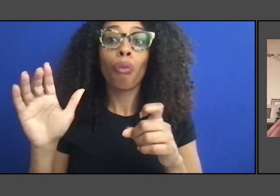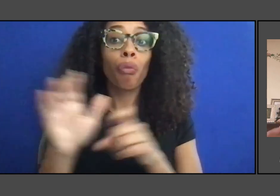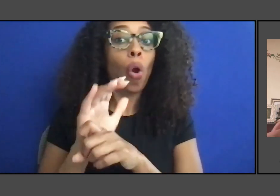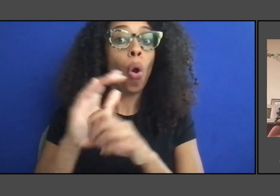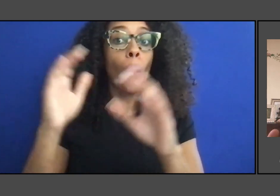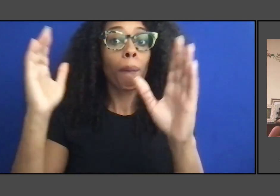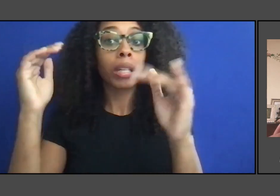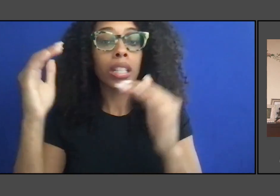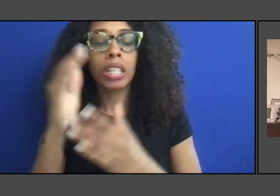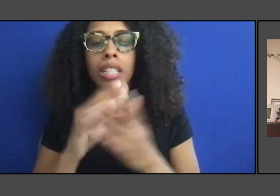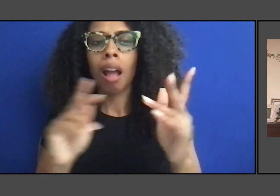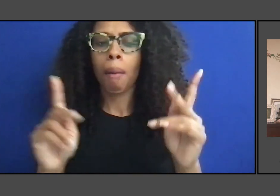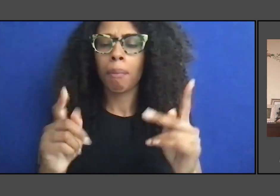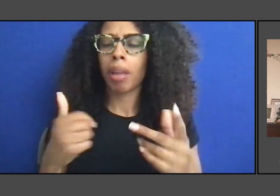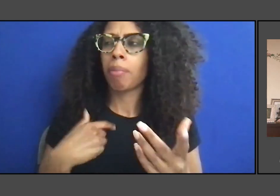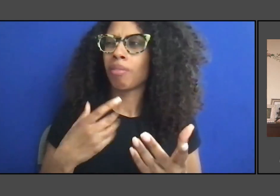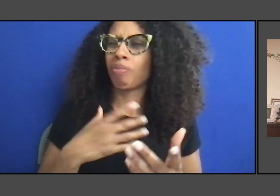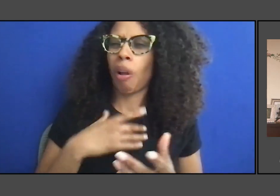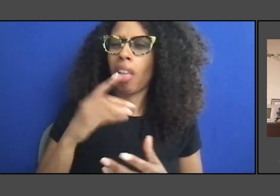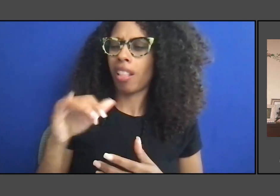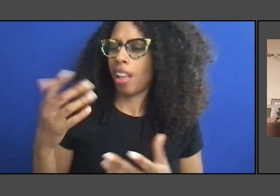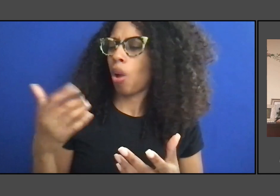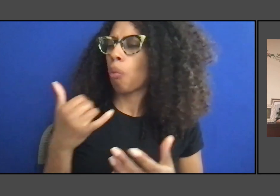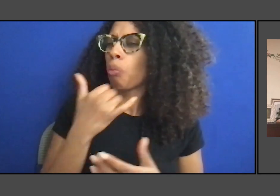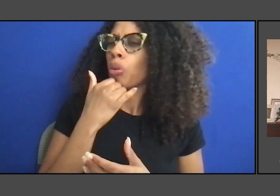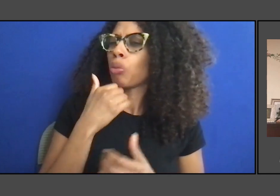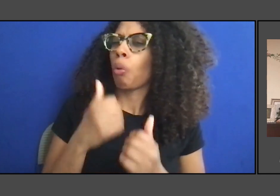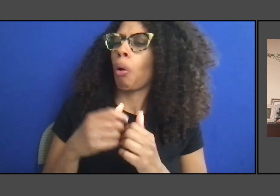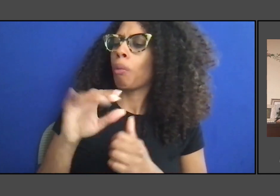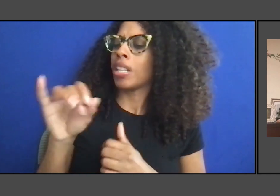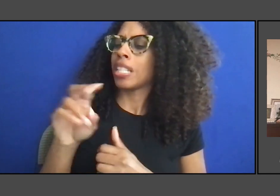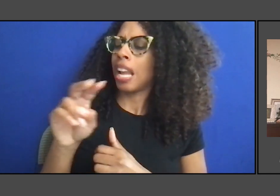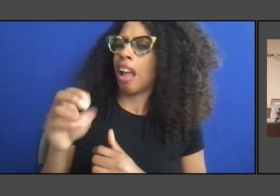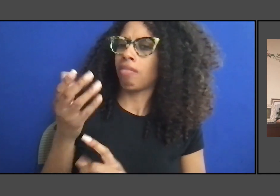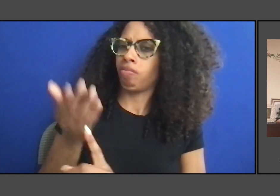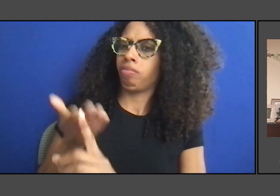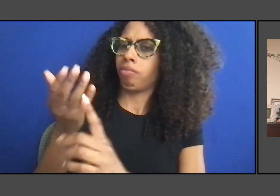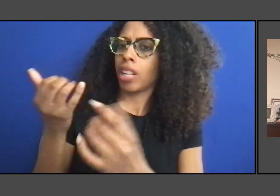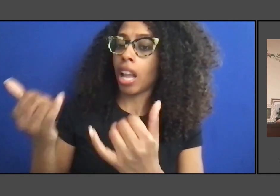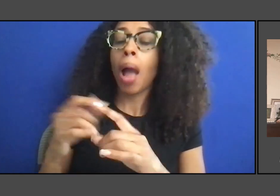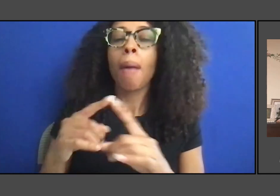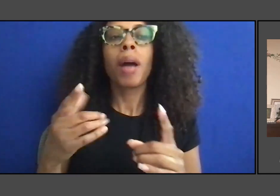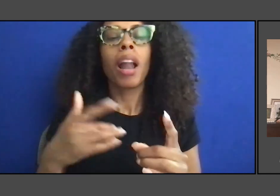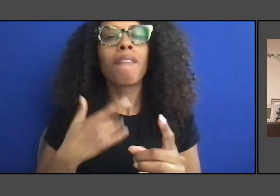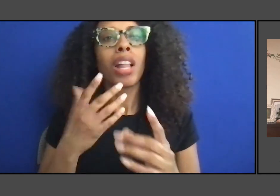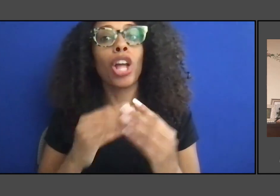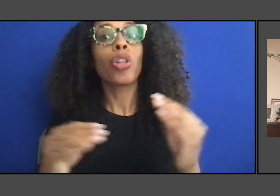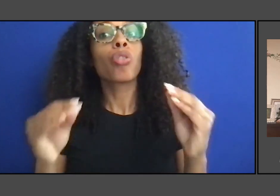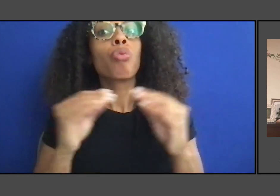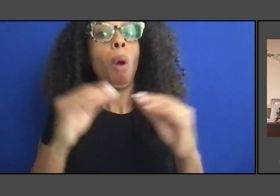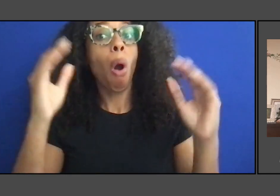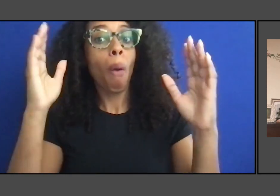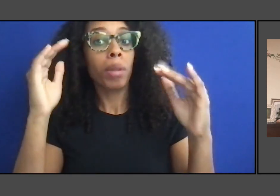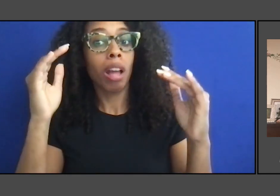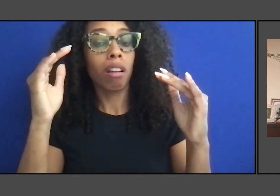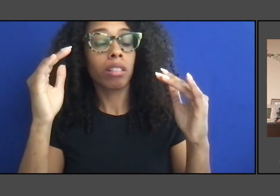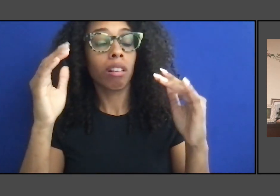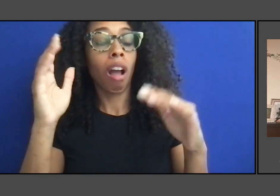wrong with it as it is? But I do feel that there's, more potential than what we've heard. Absolutely.